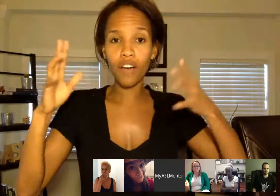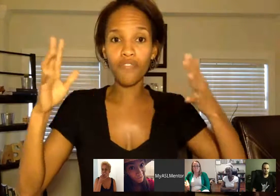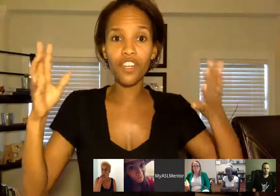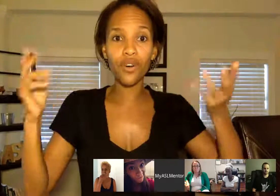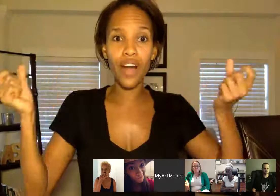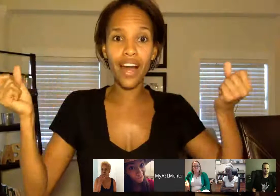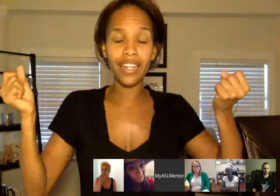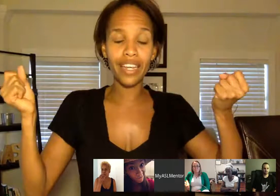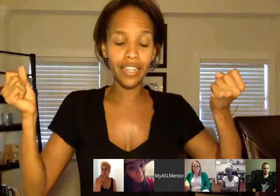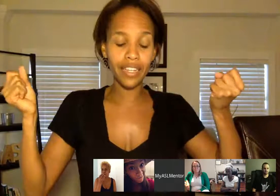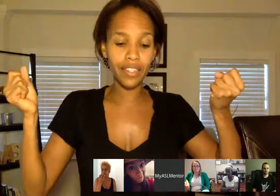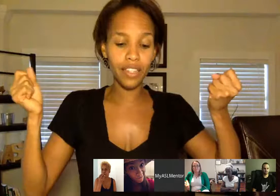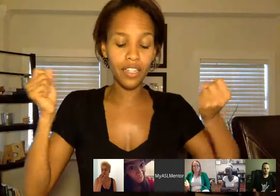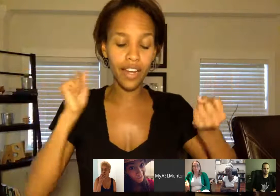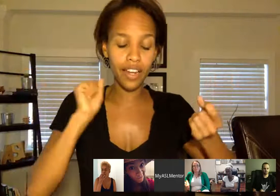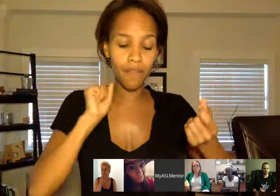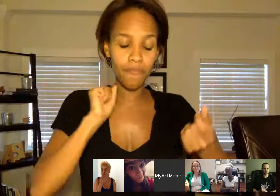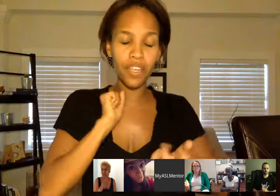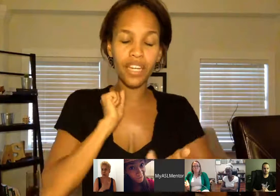your video that